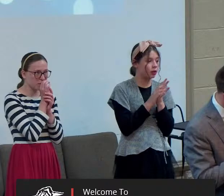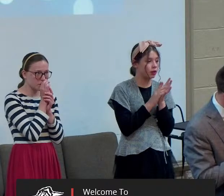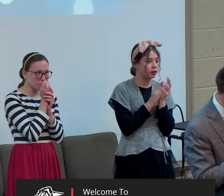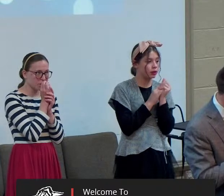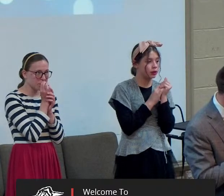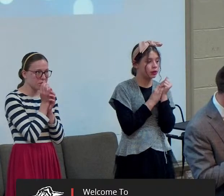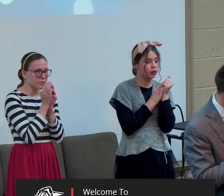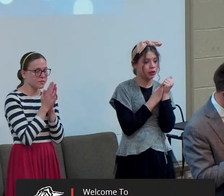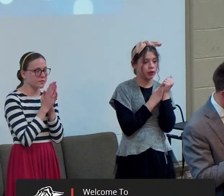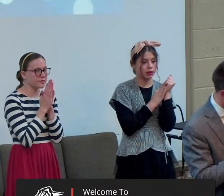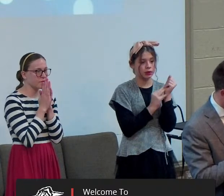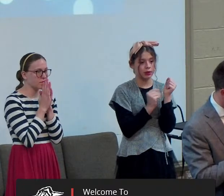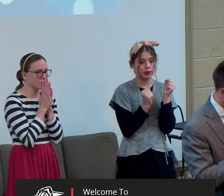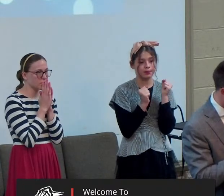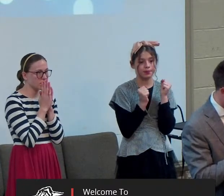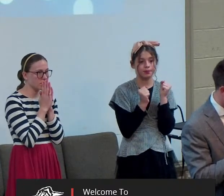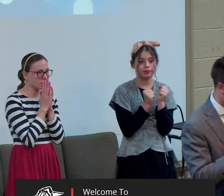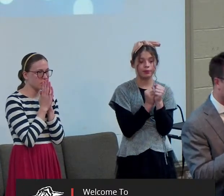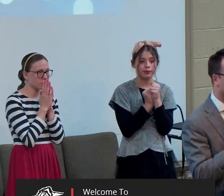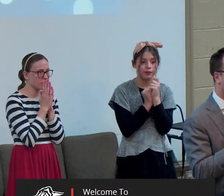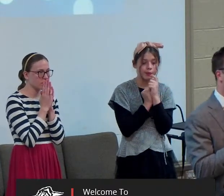we're just rooting for them. As a matter of fact,